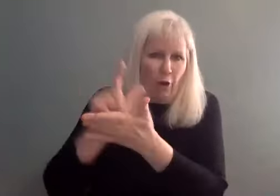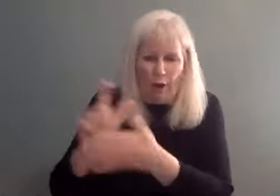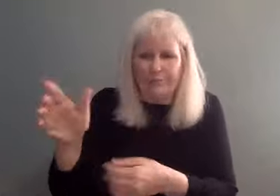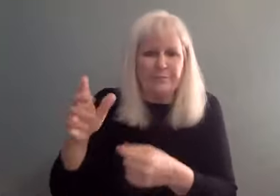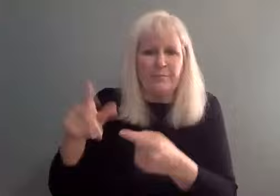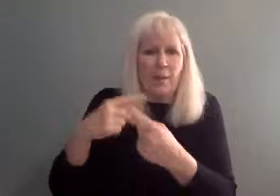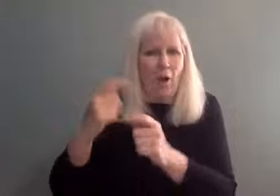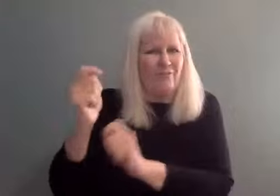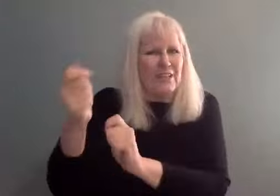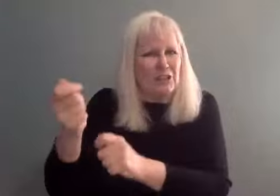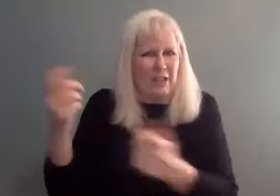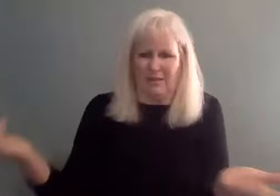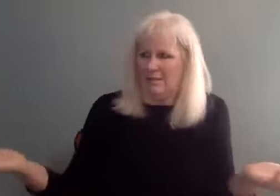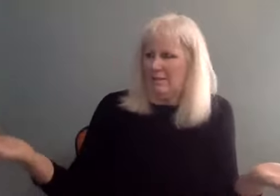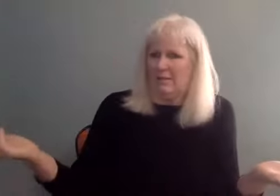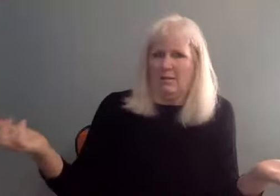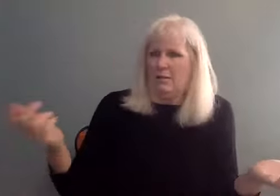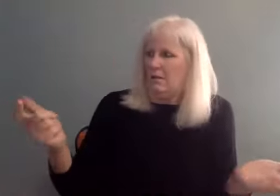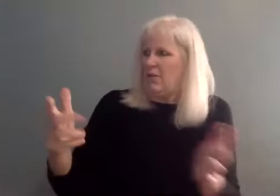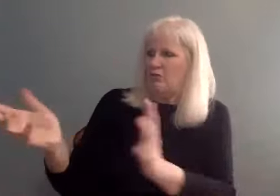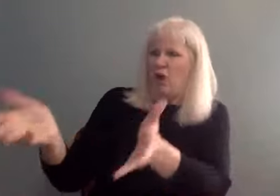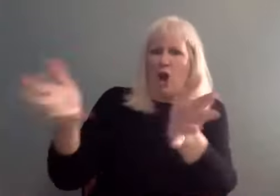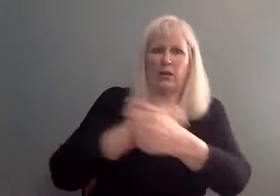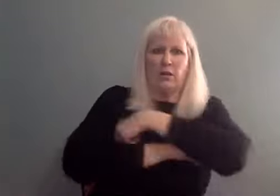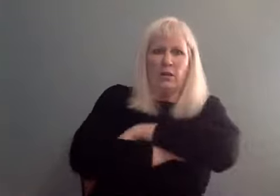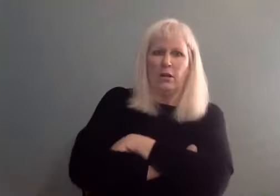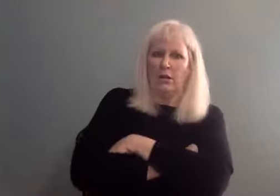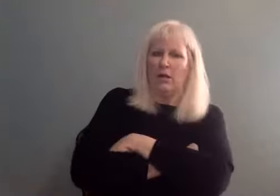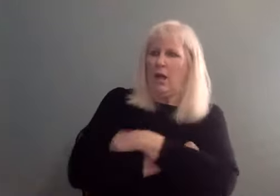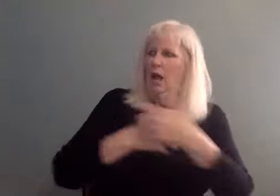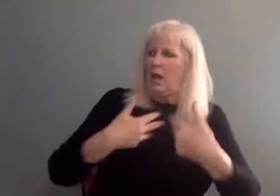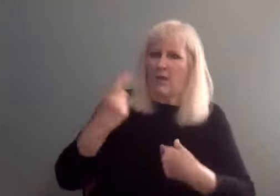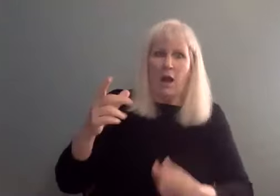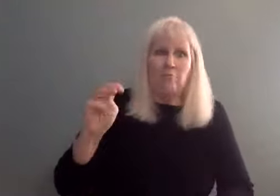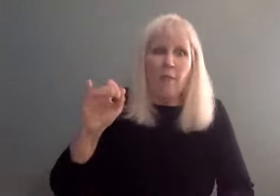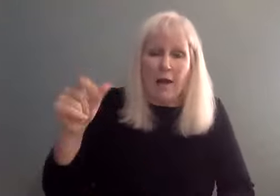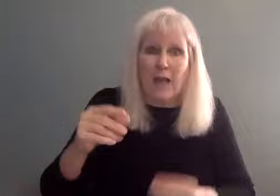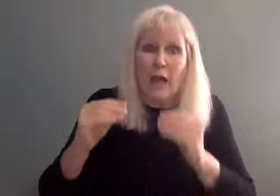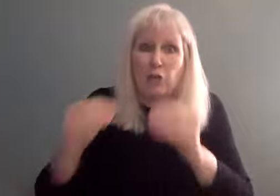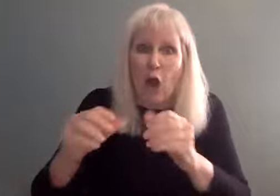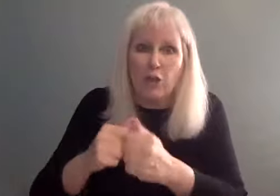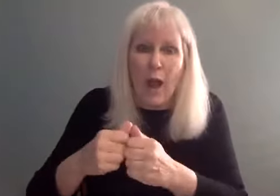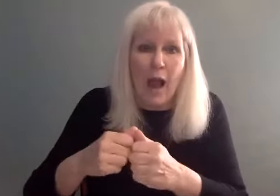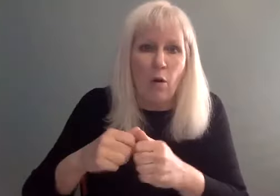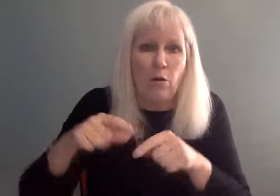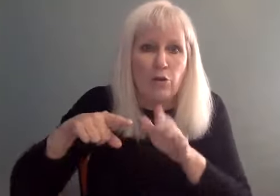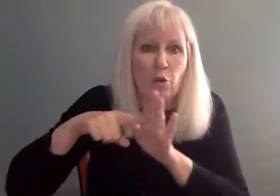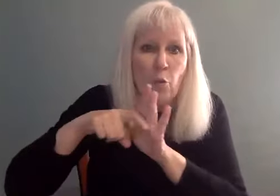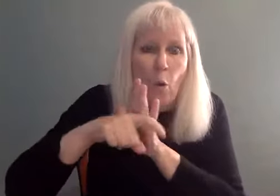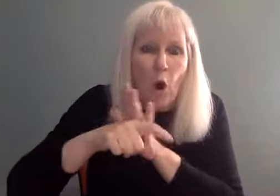fishing. And I thought, "Miles, I taught you how to put a worm on a hook. Talk to me about that."